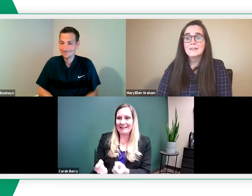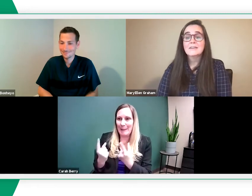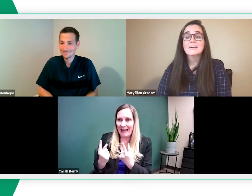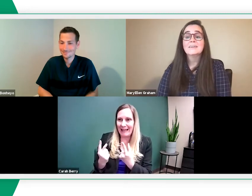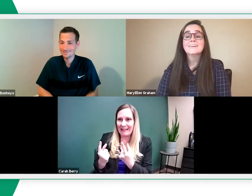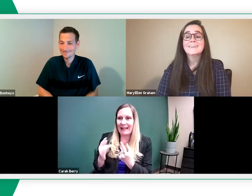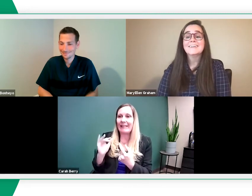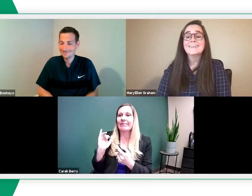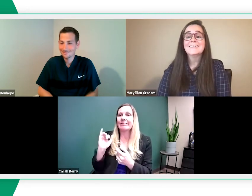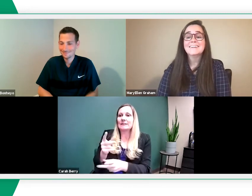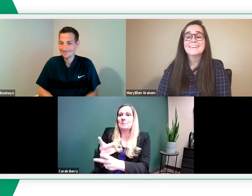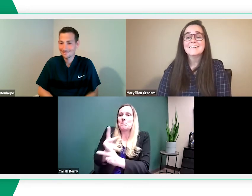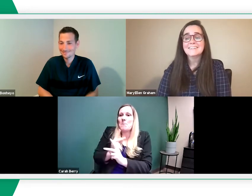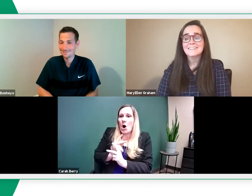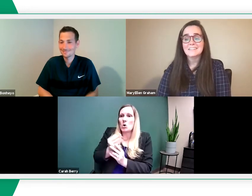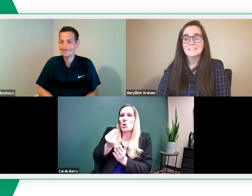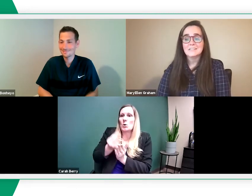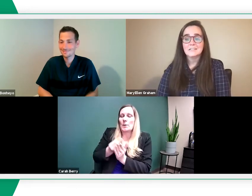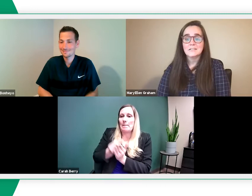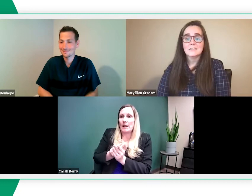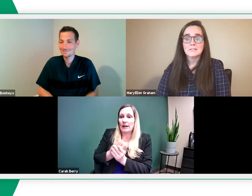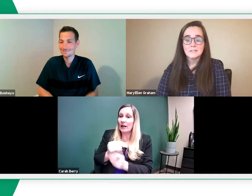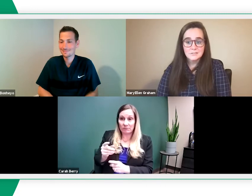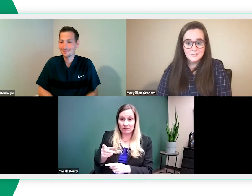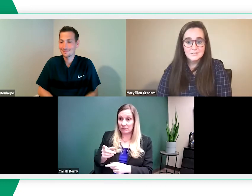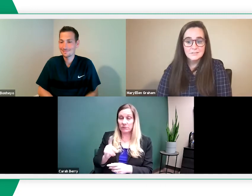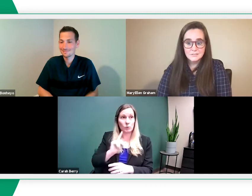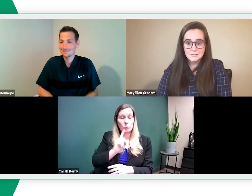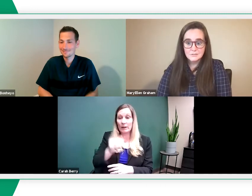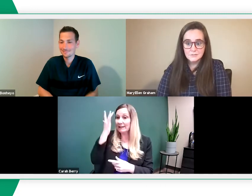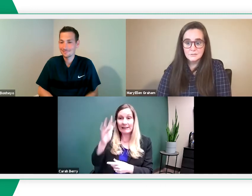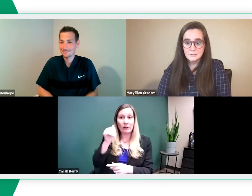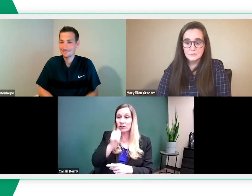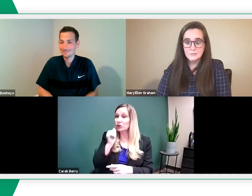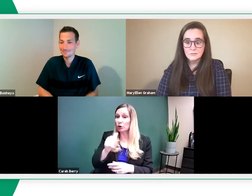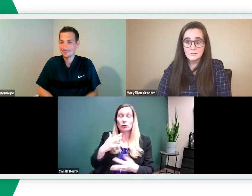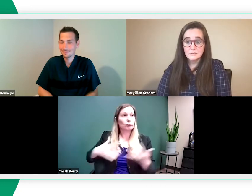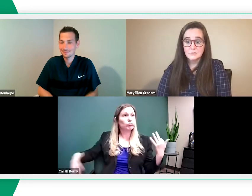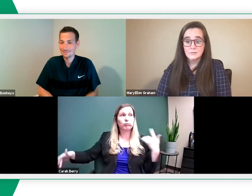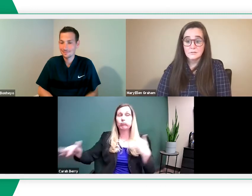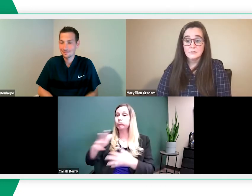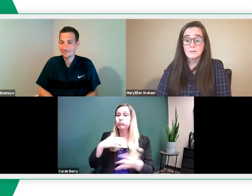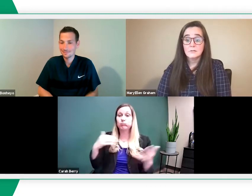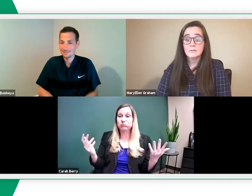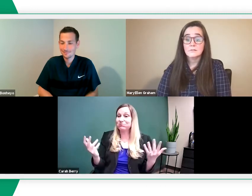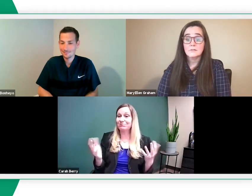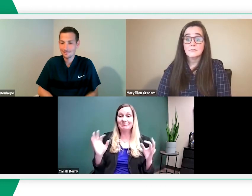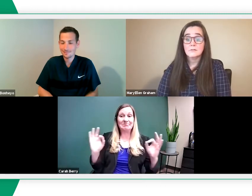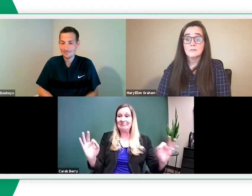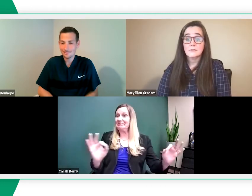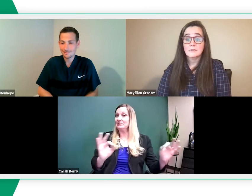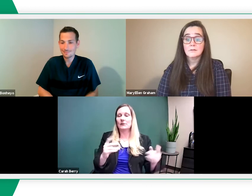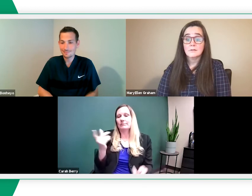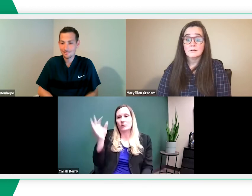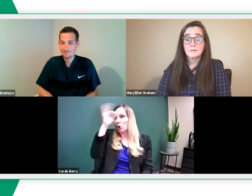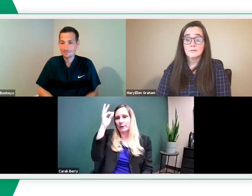No. That's not money that you can spend. That's money that you can borrow. This girl didn't get